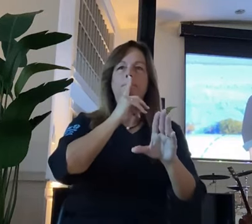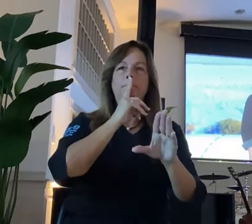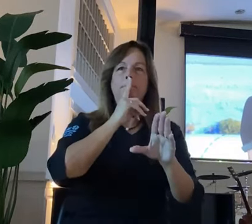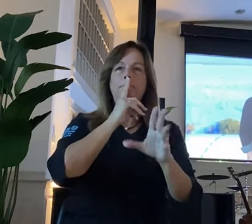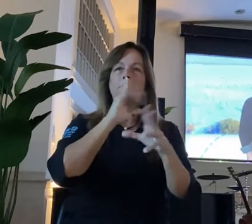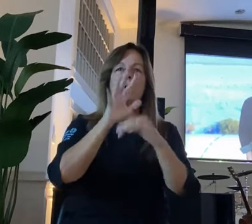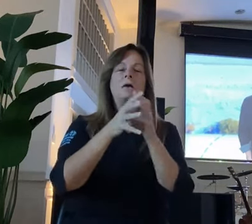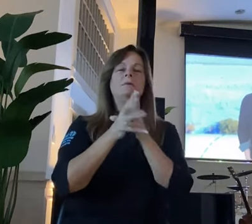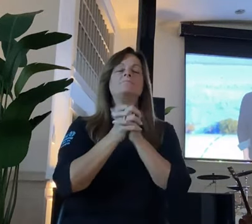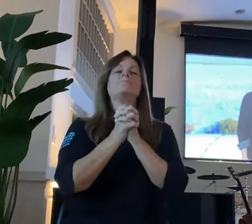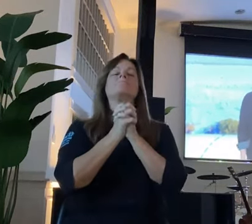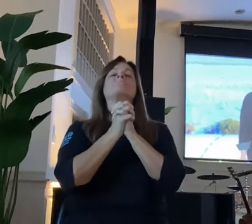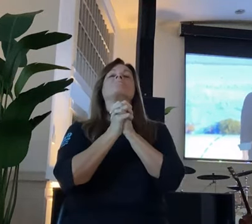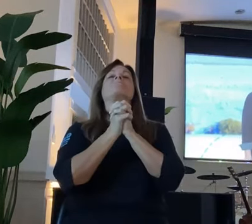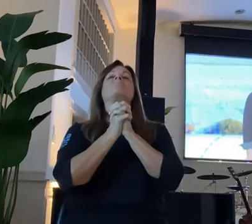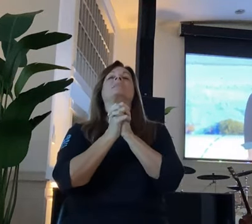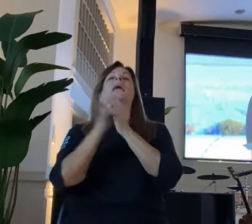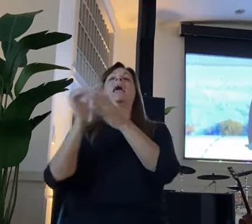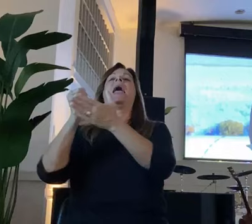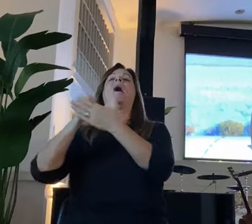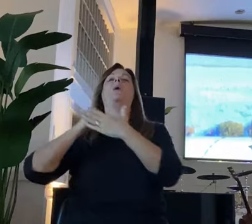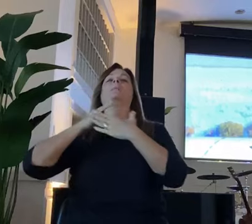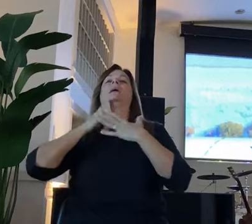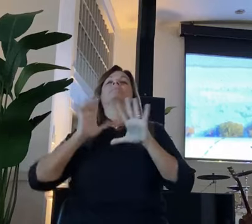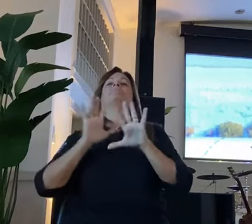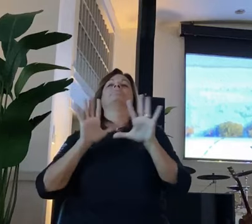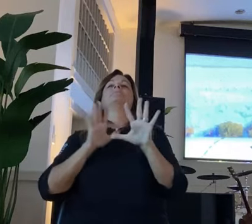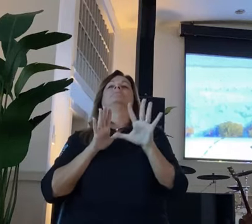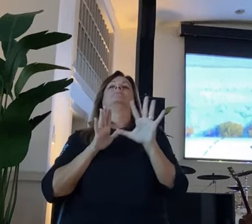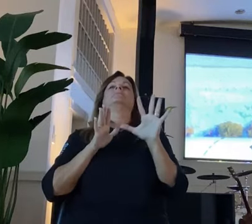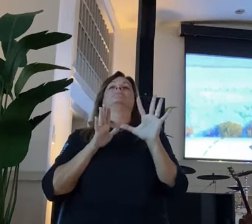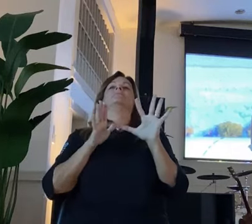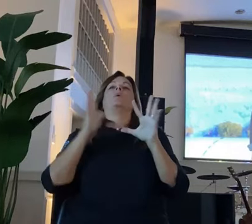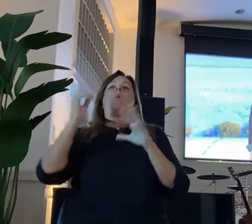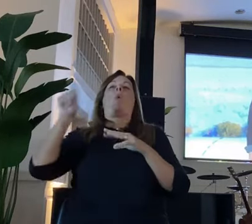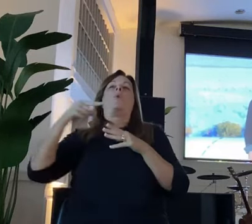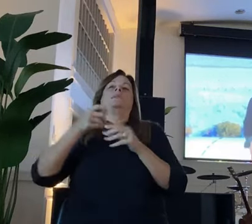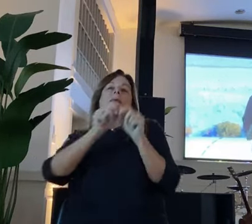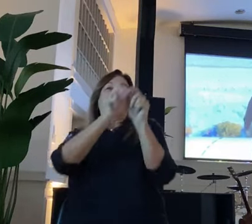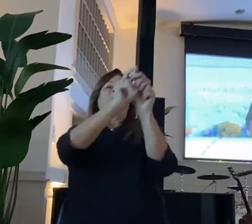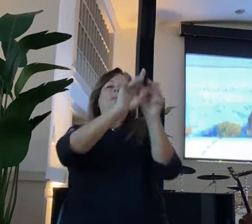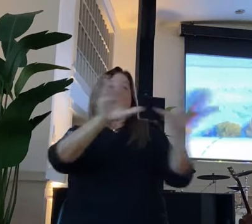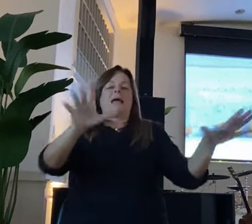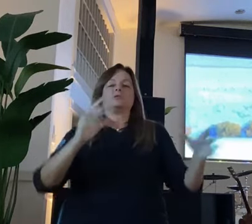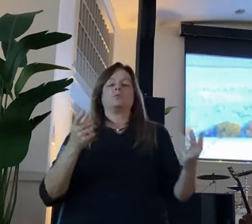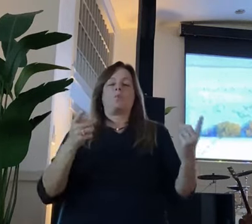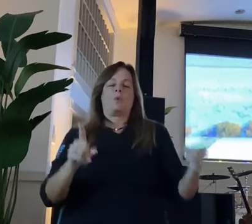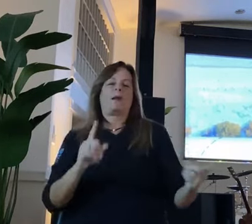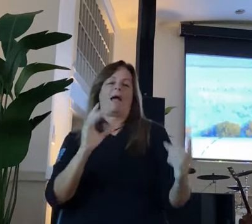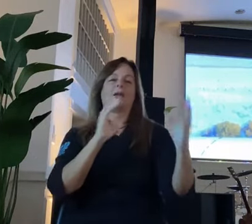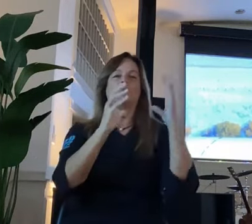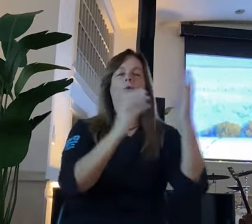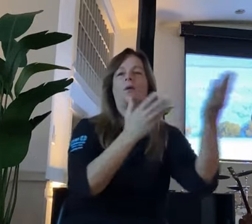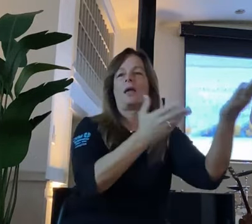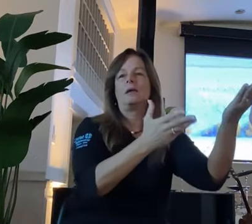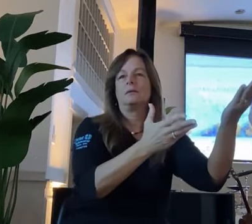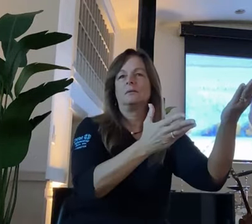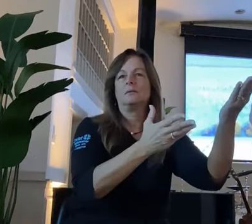So speak through me, I pray. It's the work of the Holy Spirit. There's a verse in 2 Corinthians